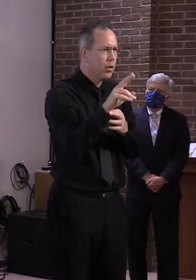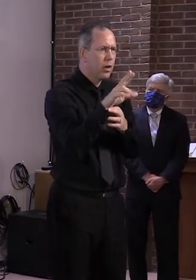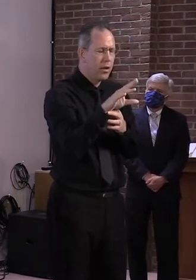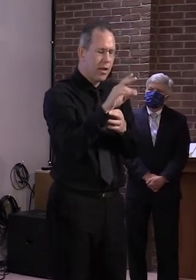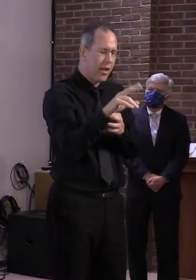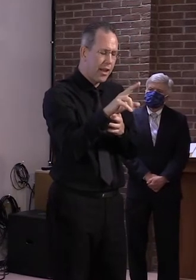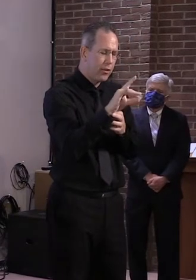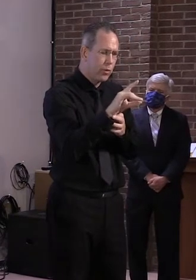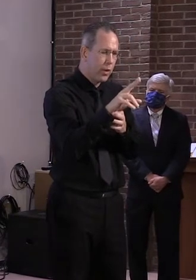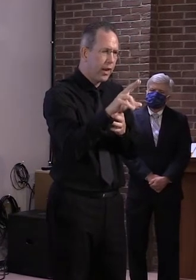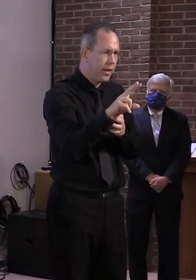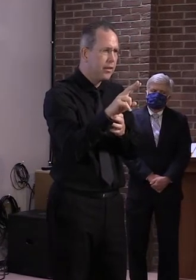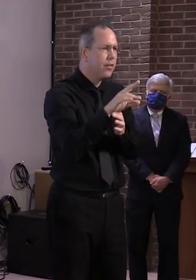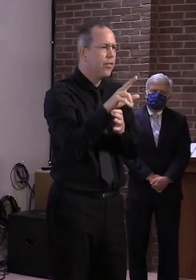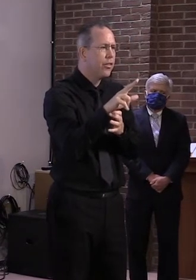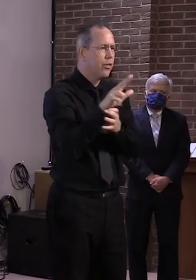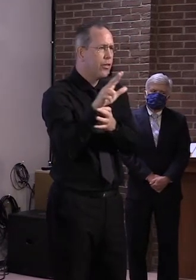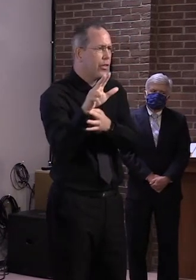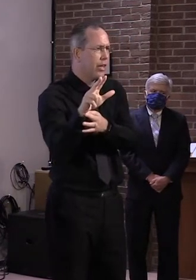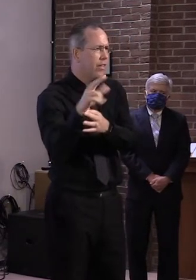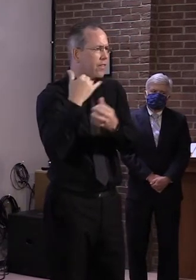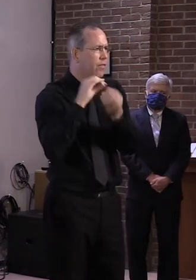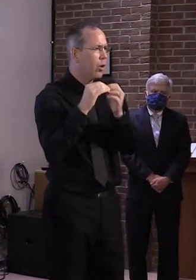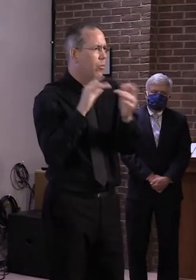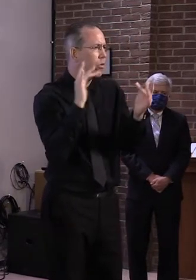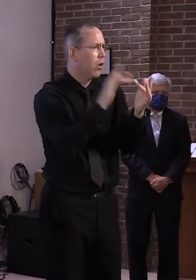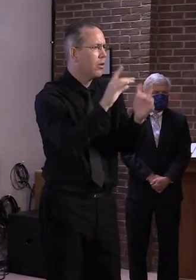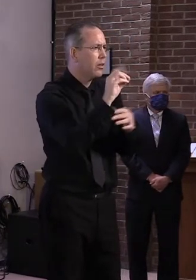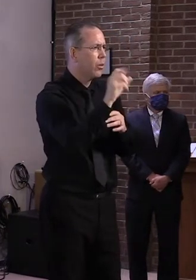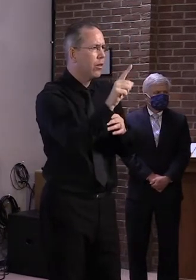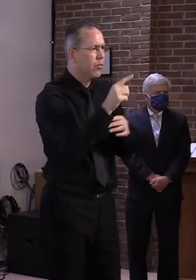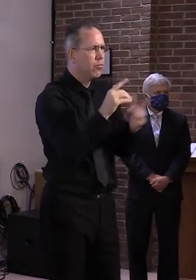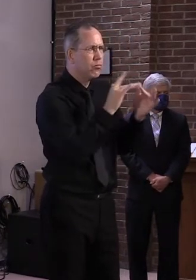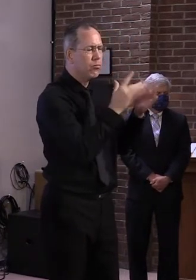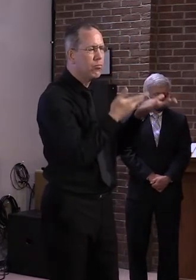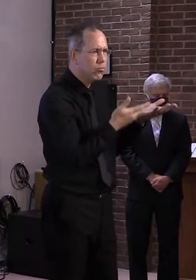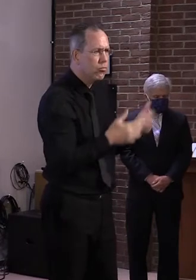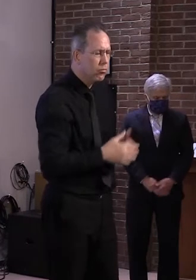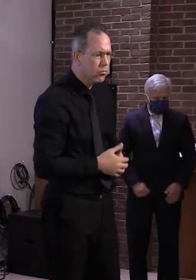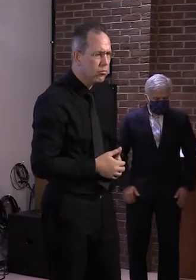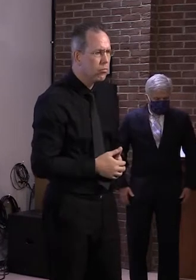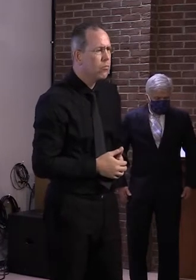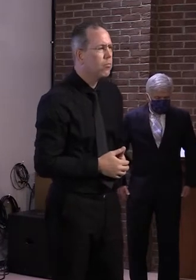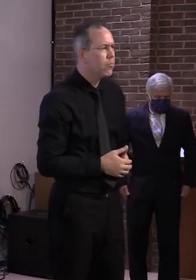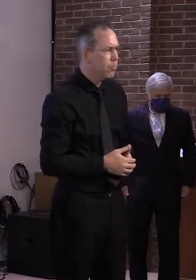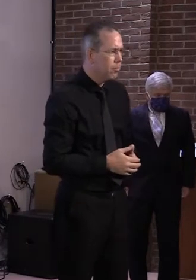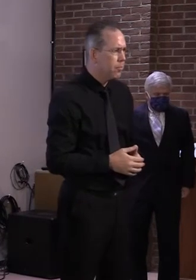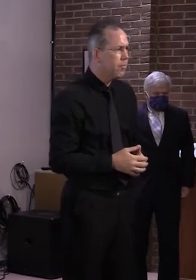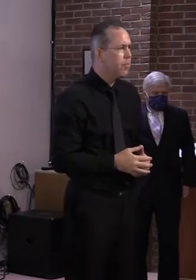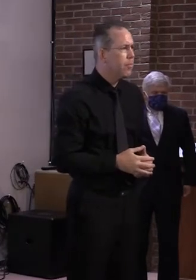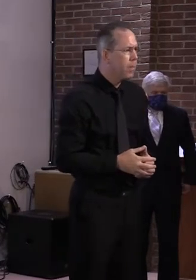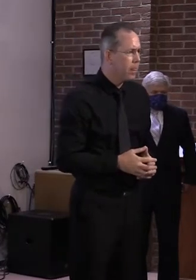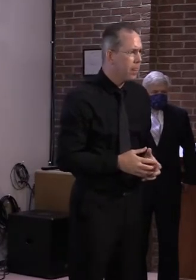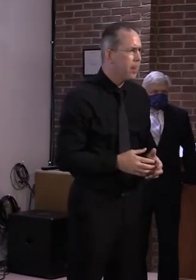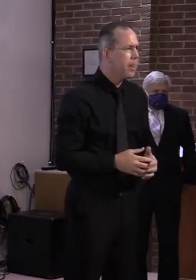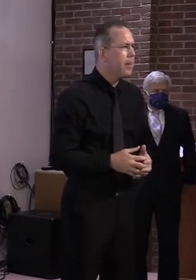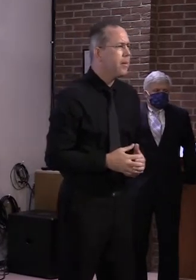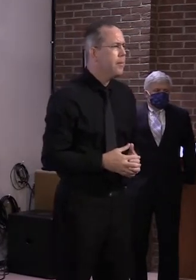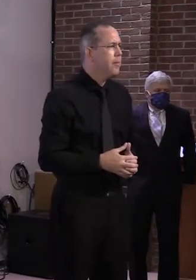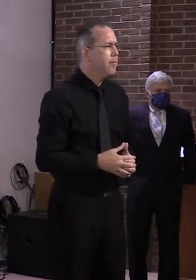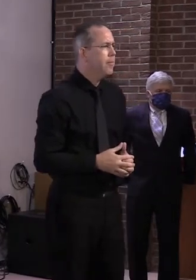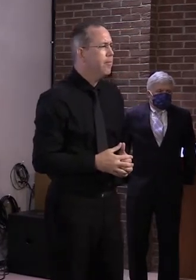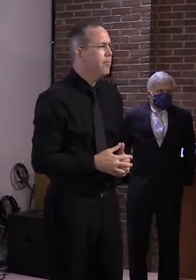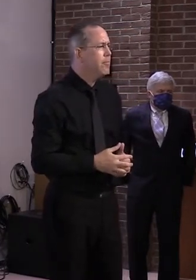Yeah, I would say, Avery, certainly if you wanted to also send me the person, we can certainly follow up with that